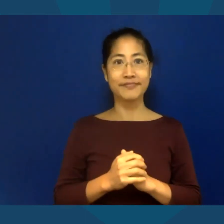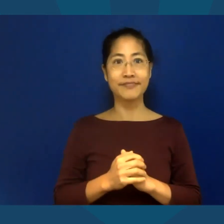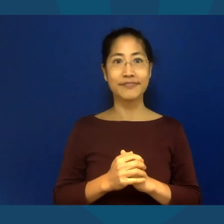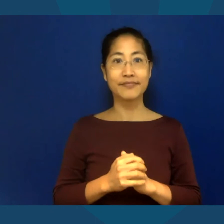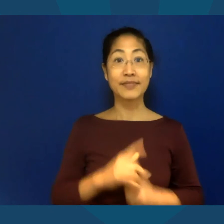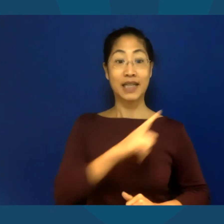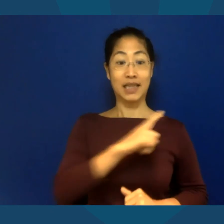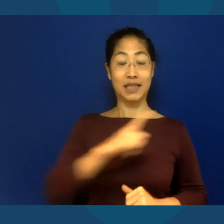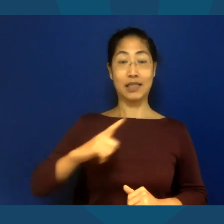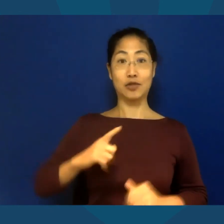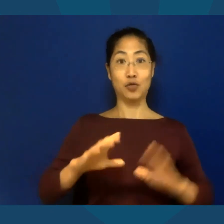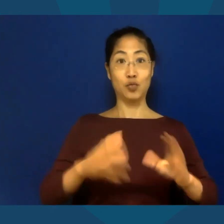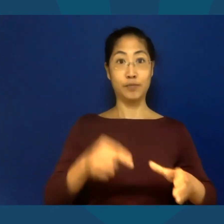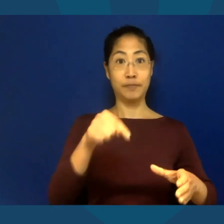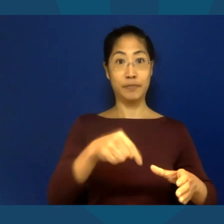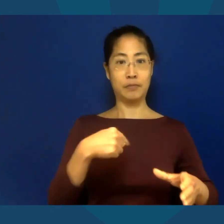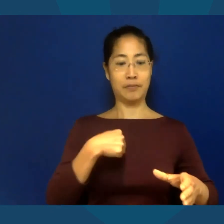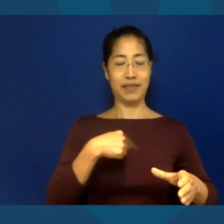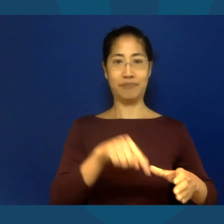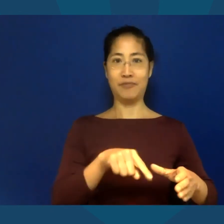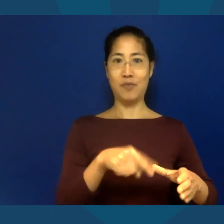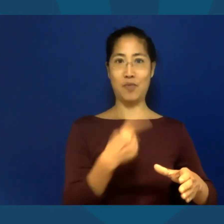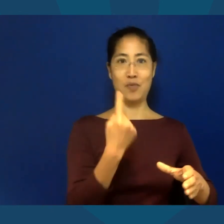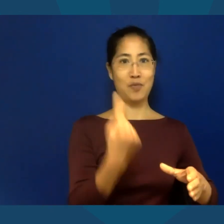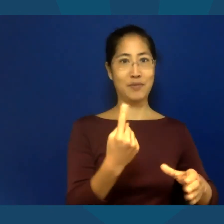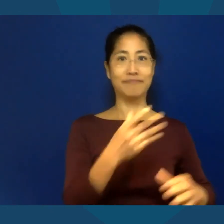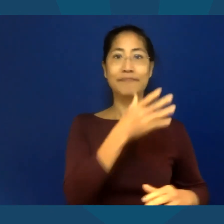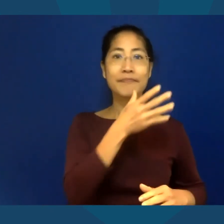All without raising taxes.